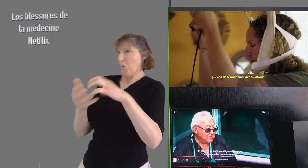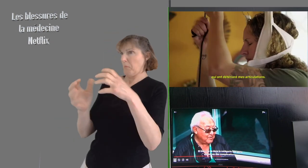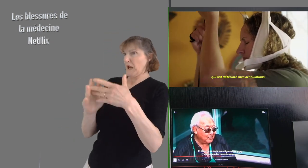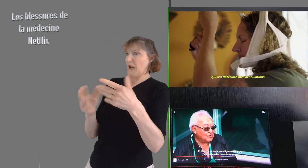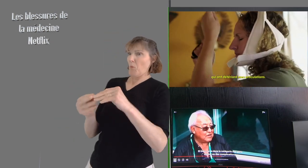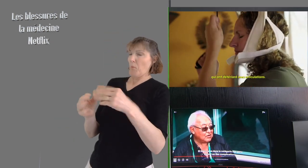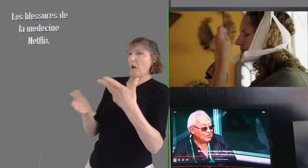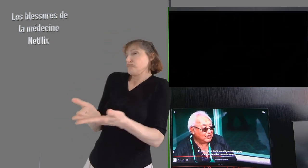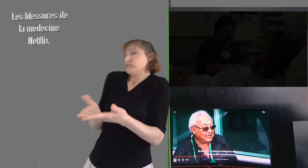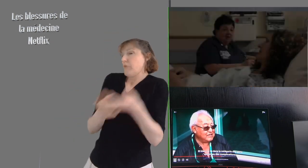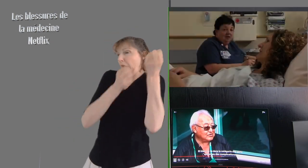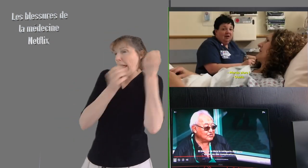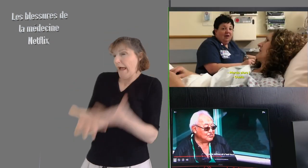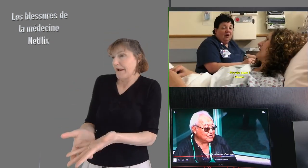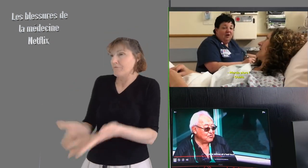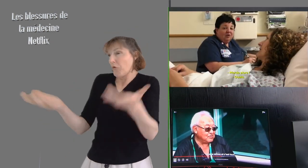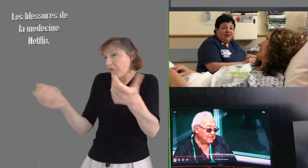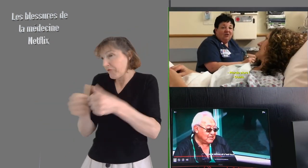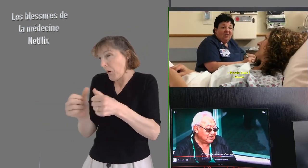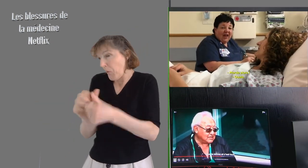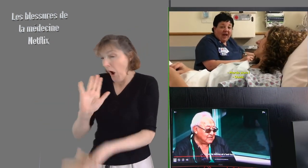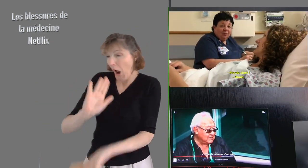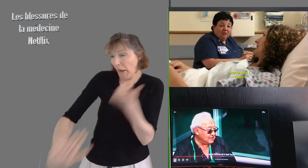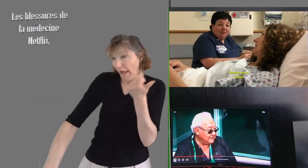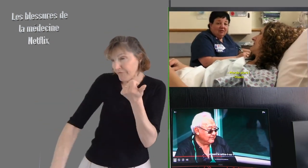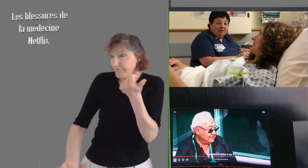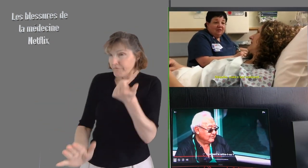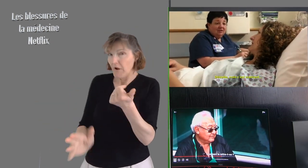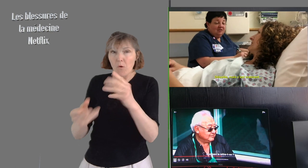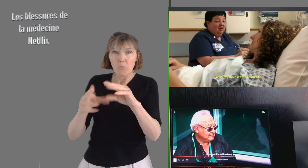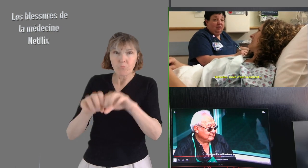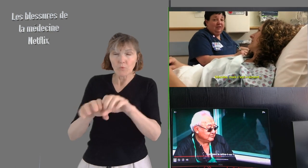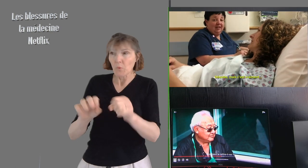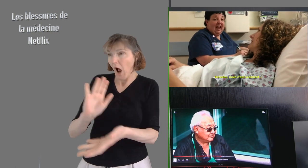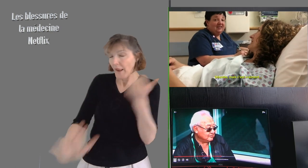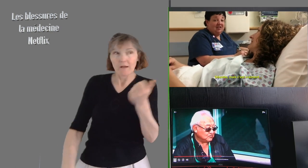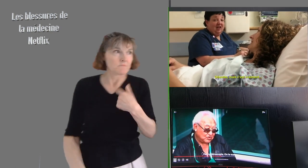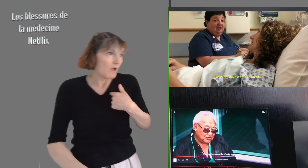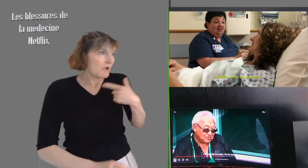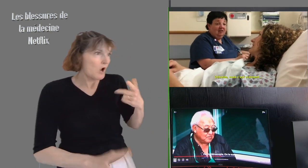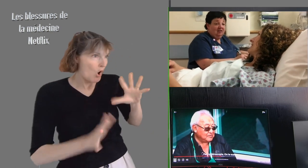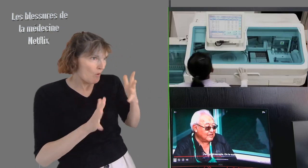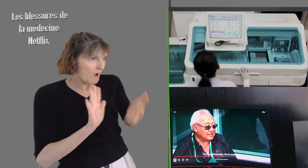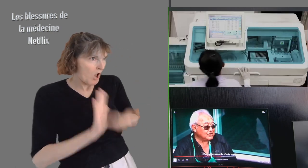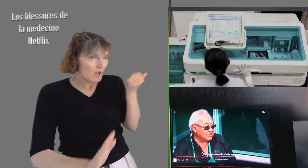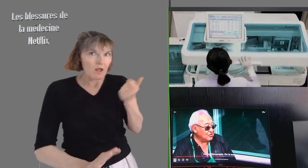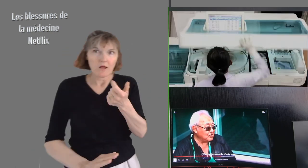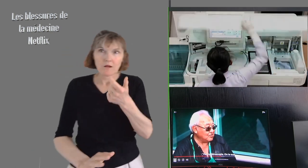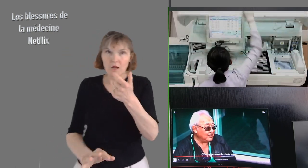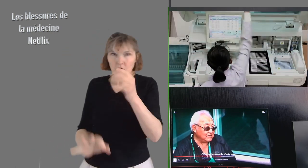In this case, we remove it and it's done. And how do remove it? We make a hystéroscopy.